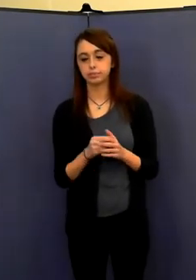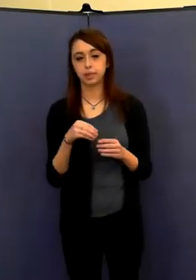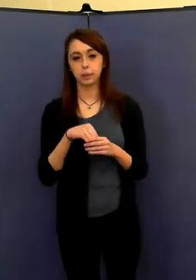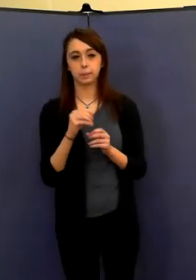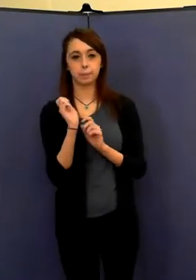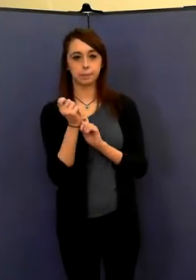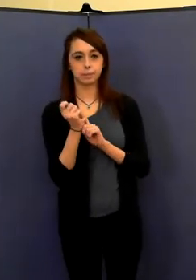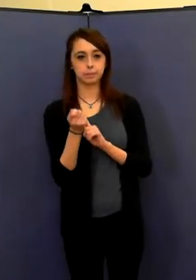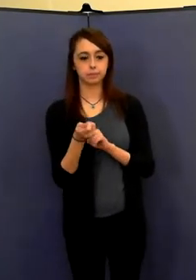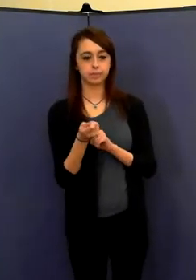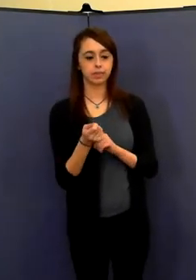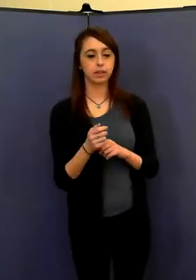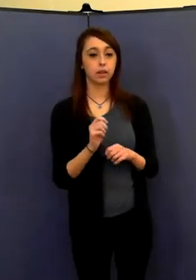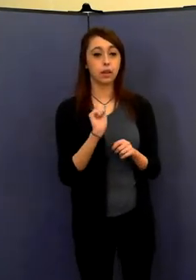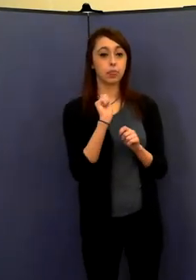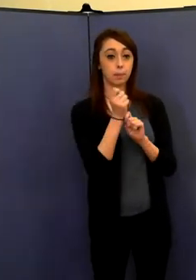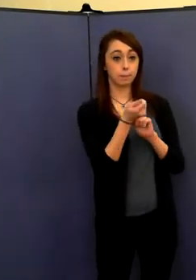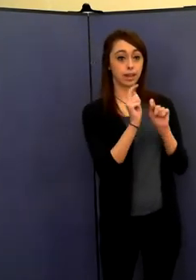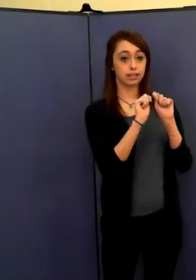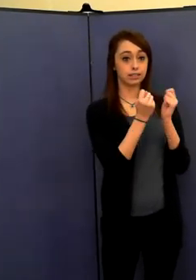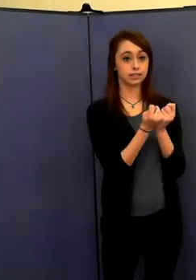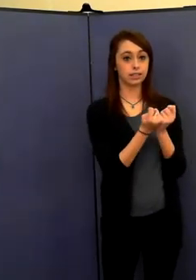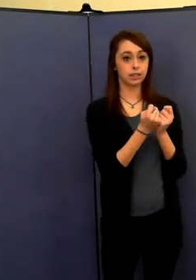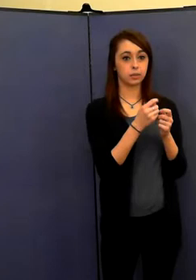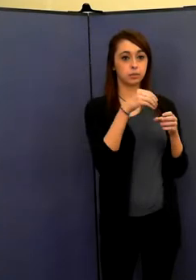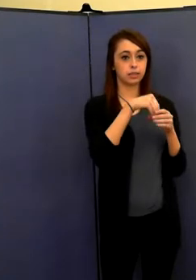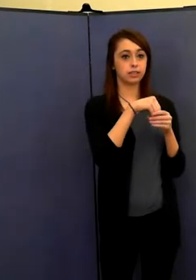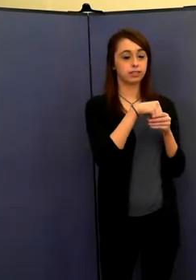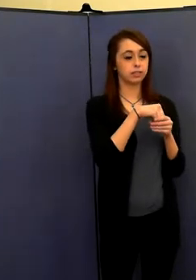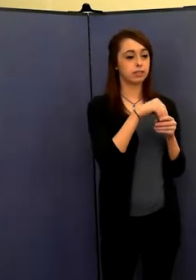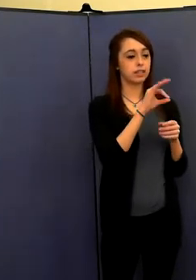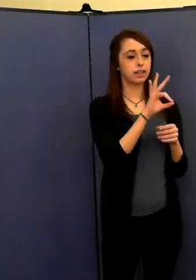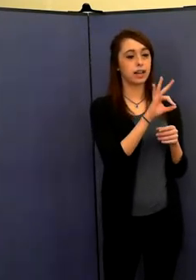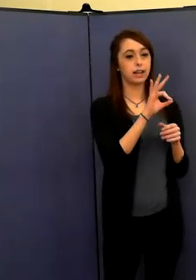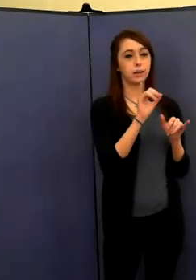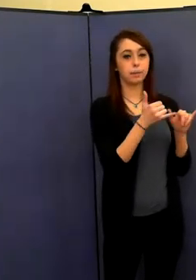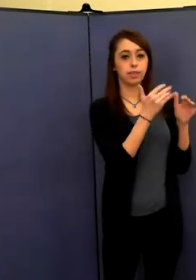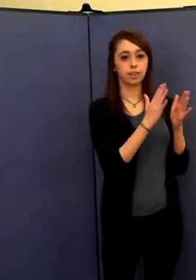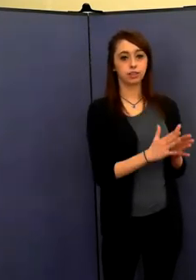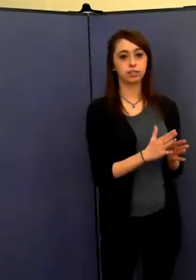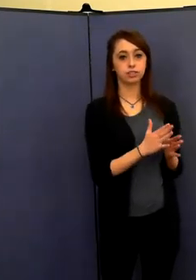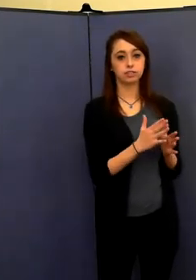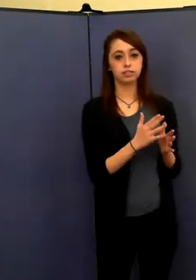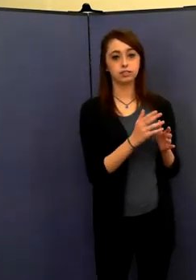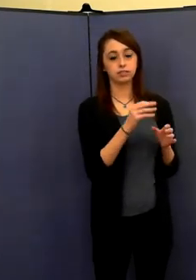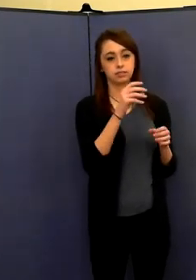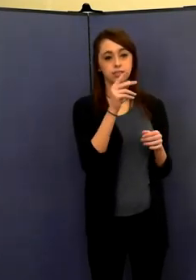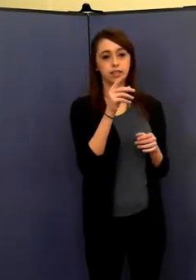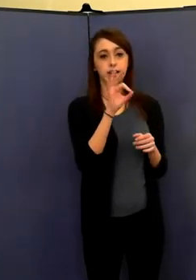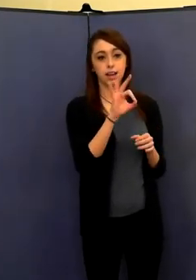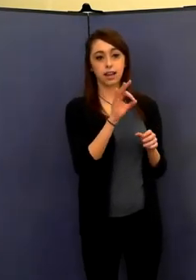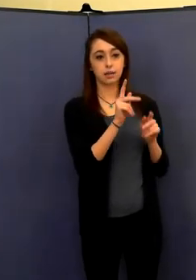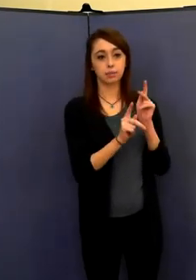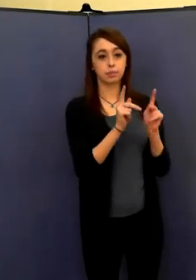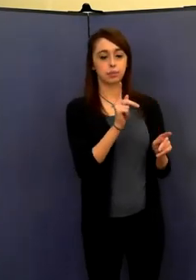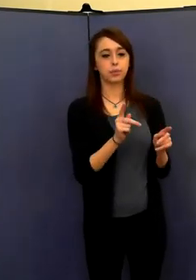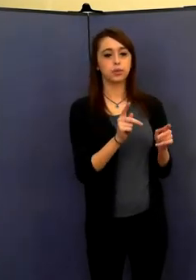The batting team consists also of 9 players, and there's 9 people, which makes up the batting order. And every